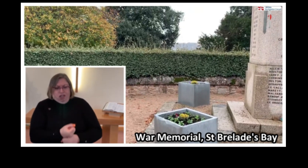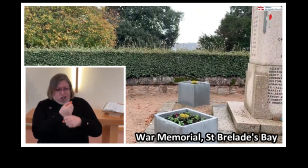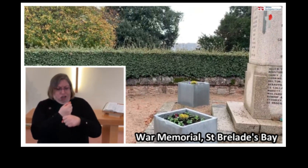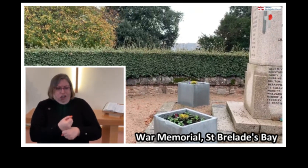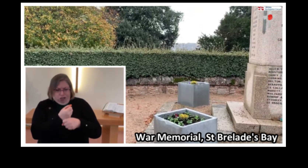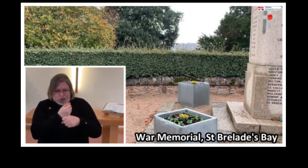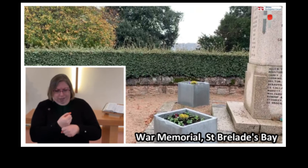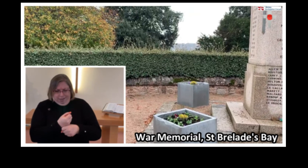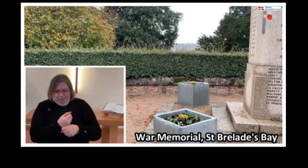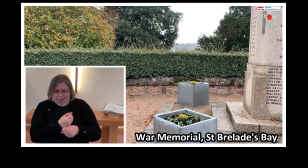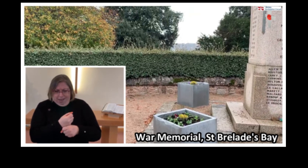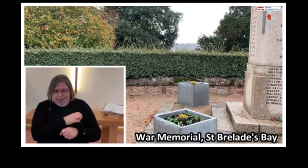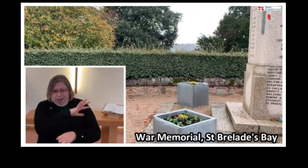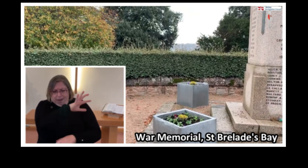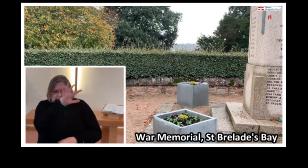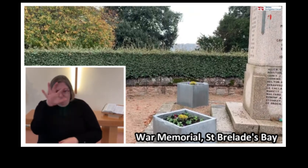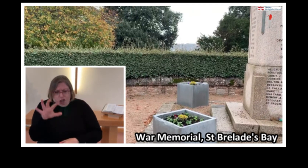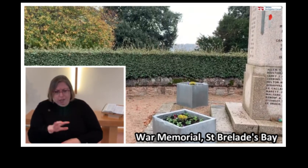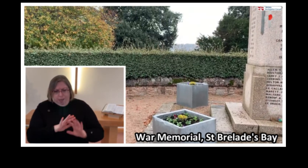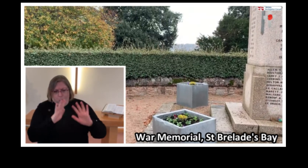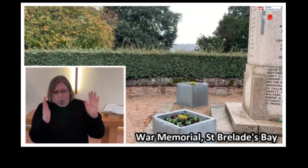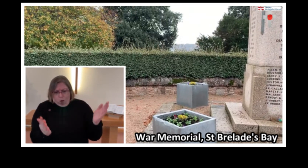churches and nations.